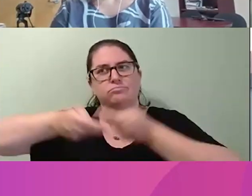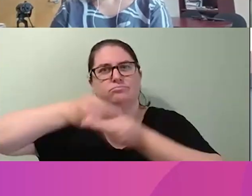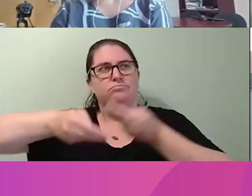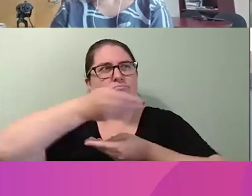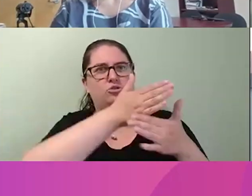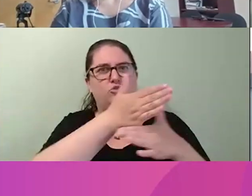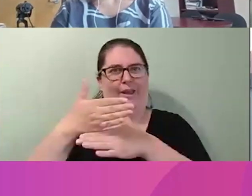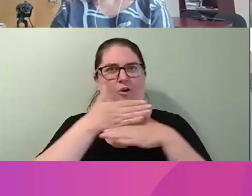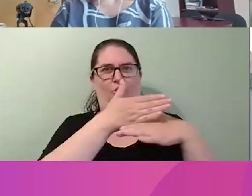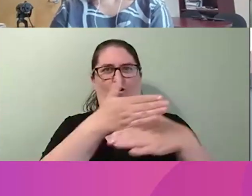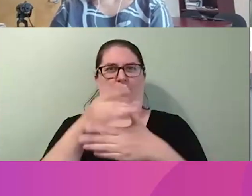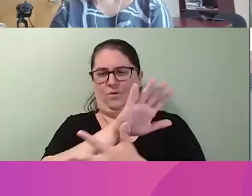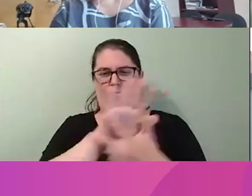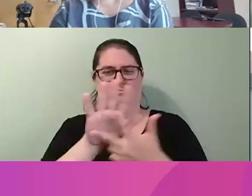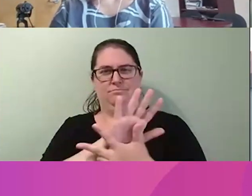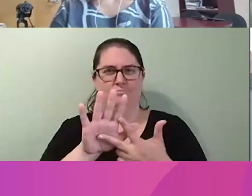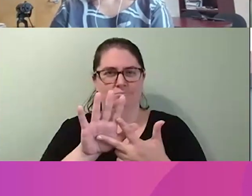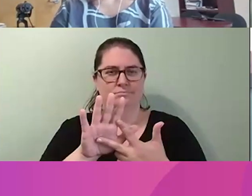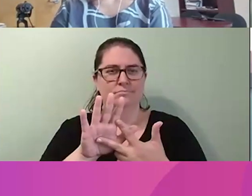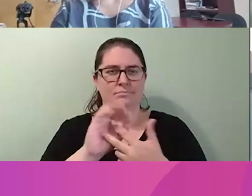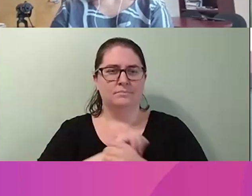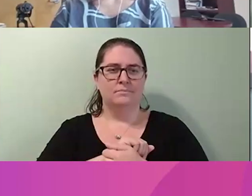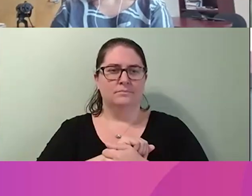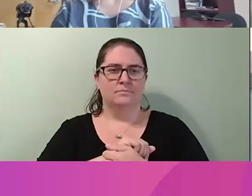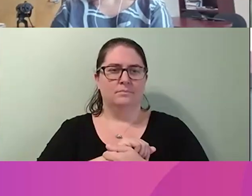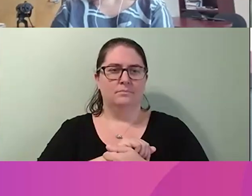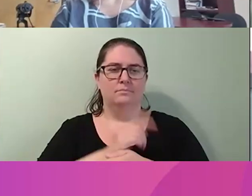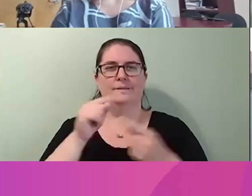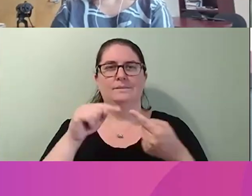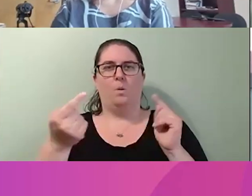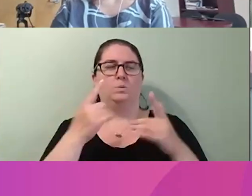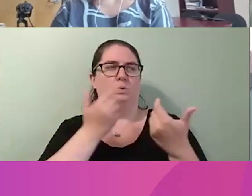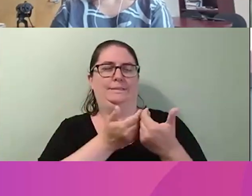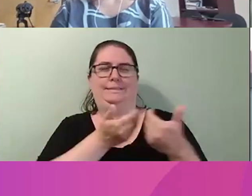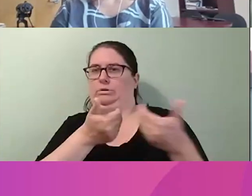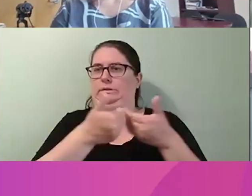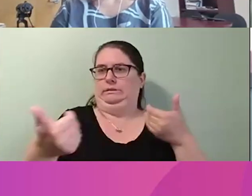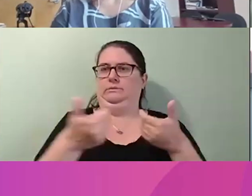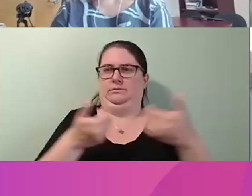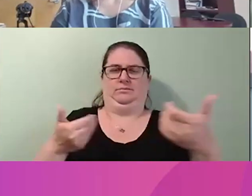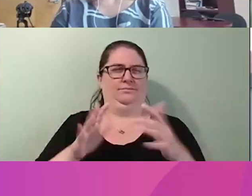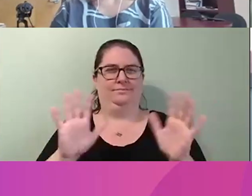services amongst all of these areas versus having them very separate, I think.